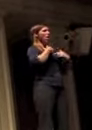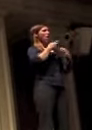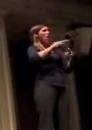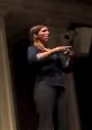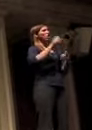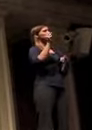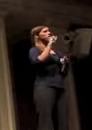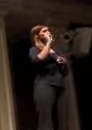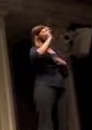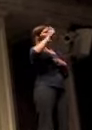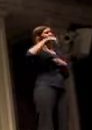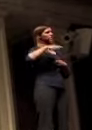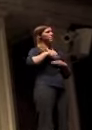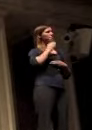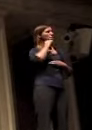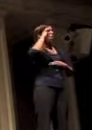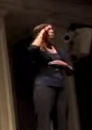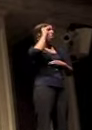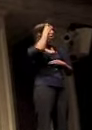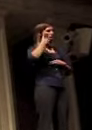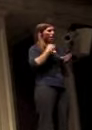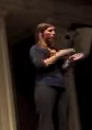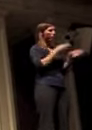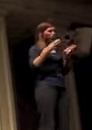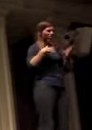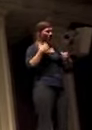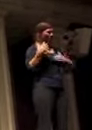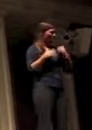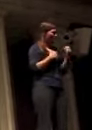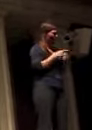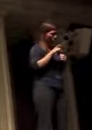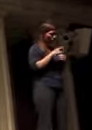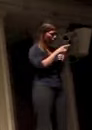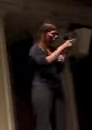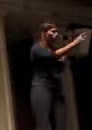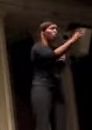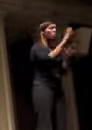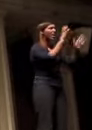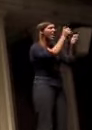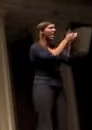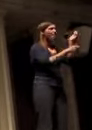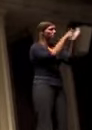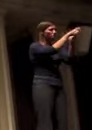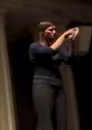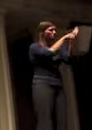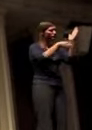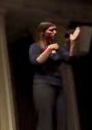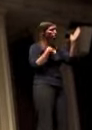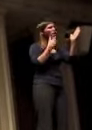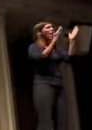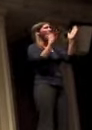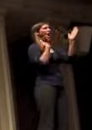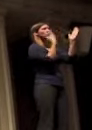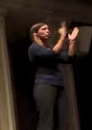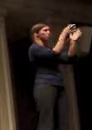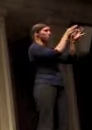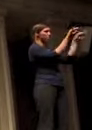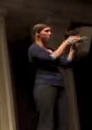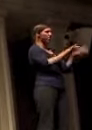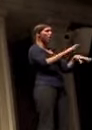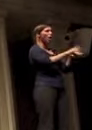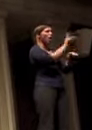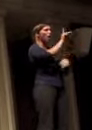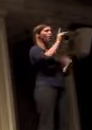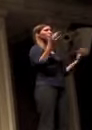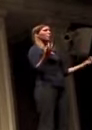and Aloha, I have learned more lessons than I've ever written thesis papers or heard that stupid song Kumbaya. Six blocks from my house, there are